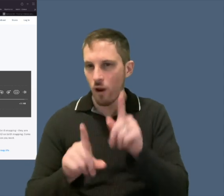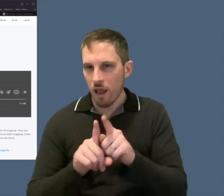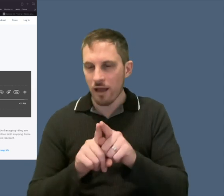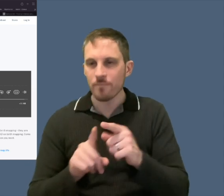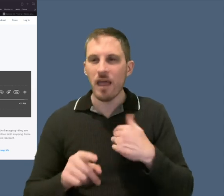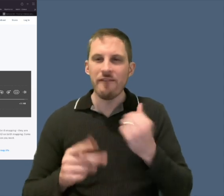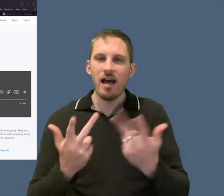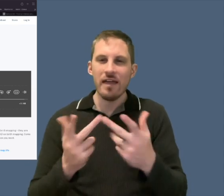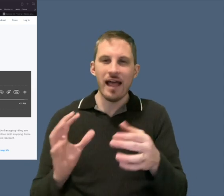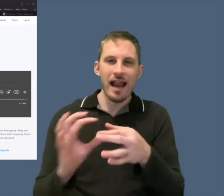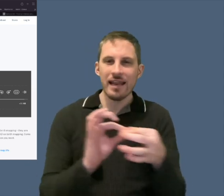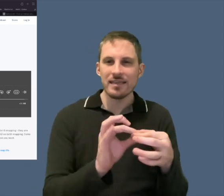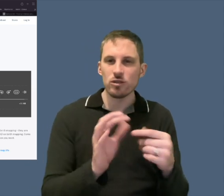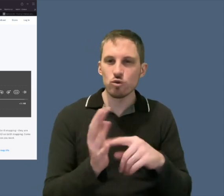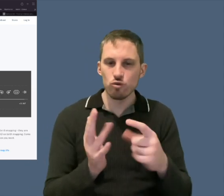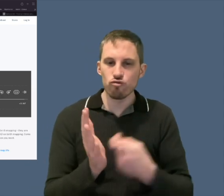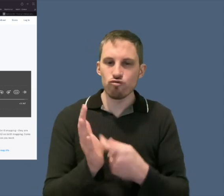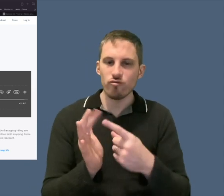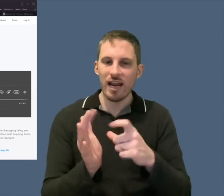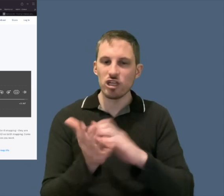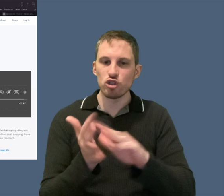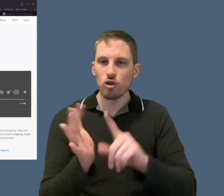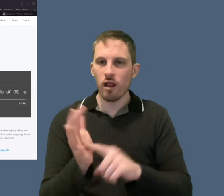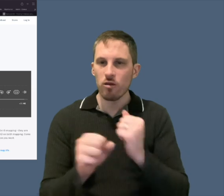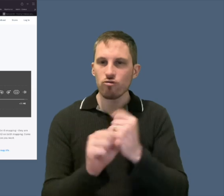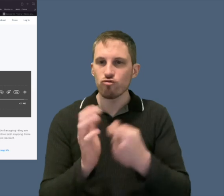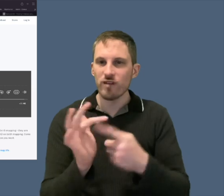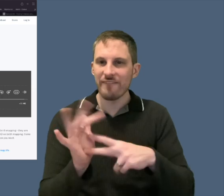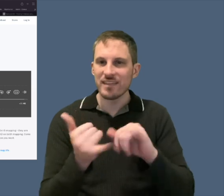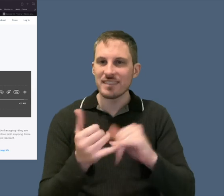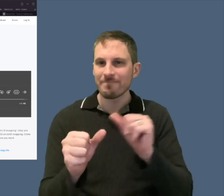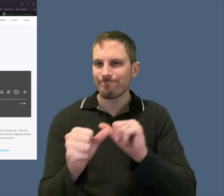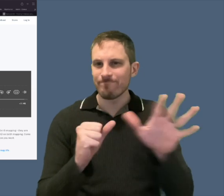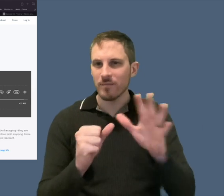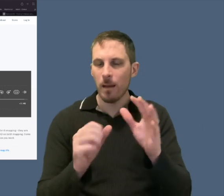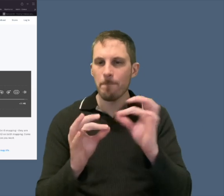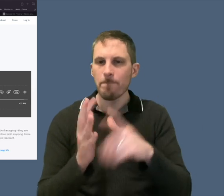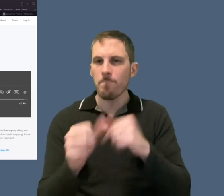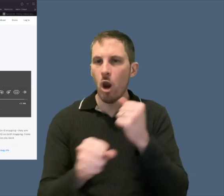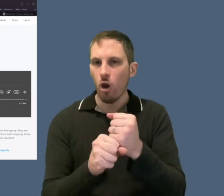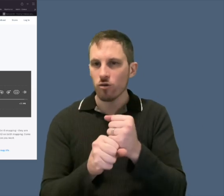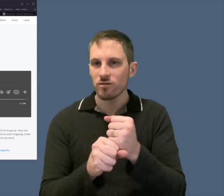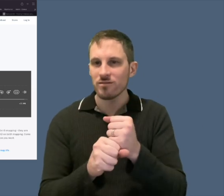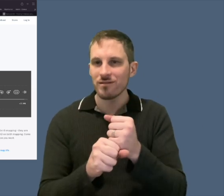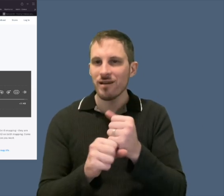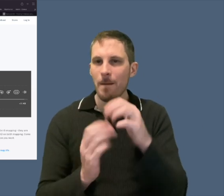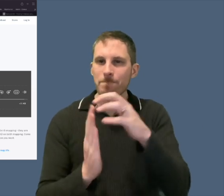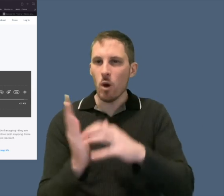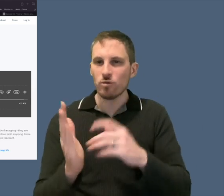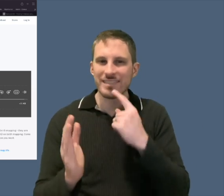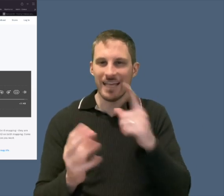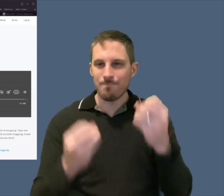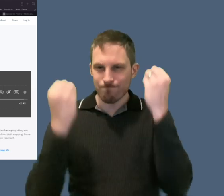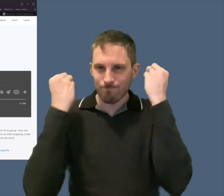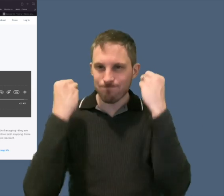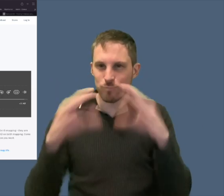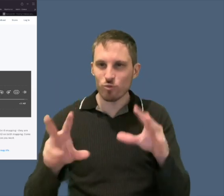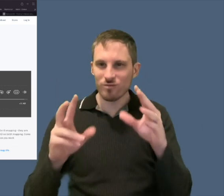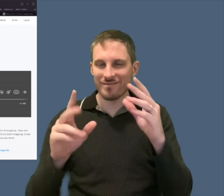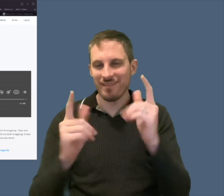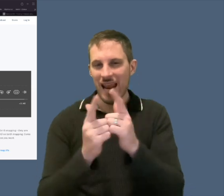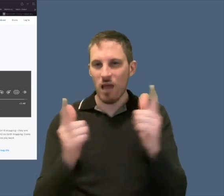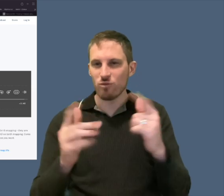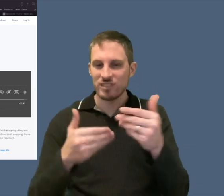part of the book to Rachel Reed's very, very good blog post about why the stages are complete and utter bullshit. So,